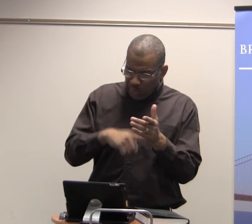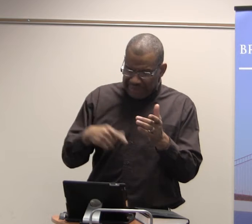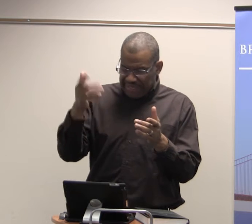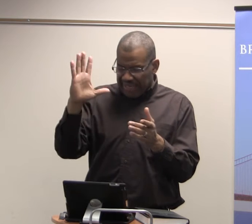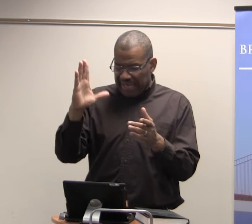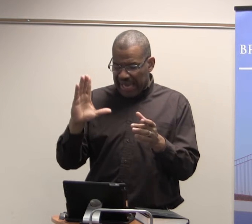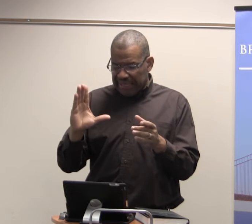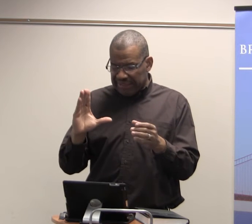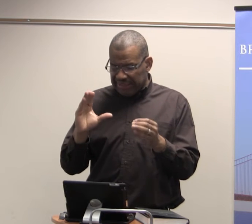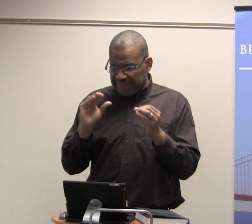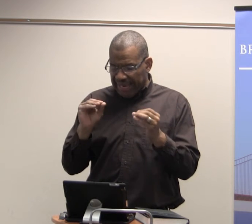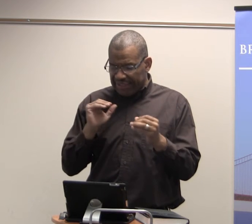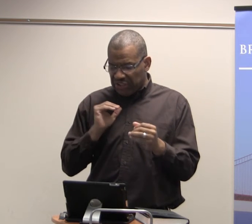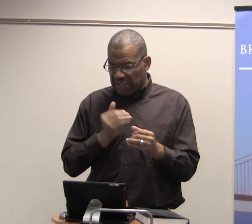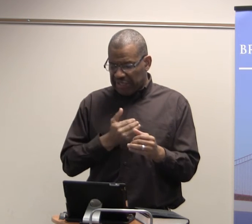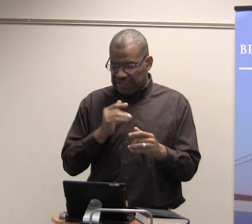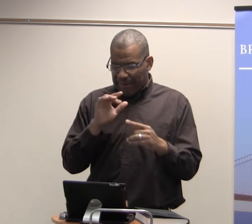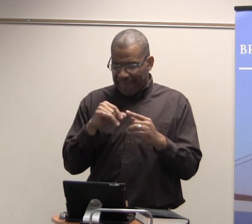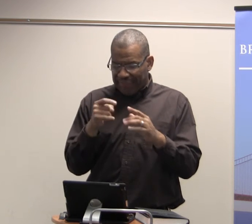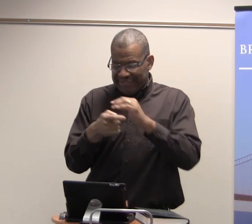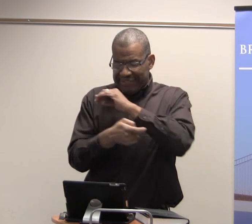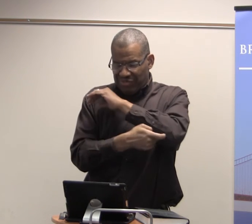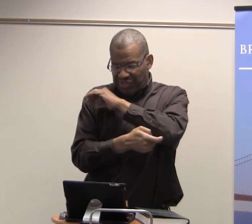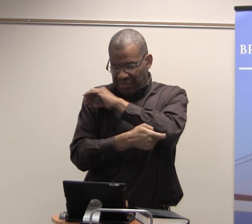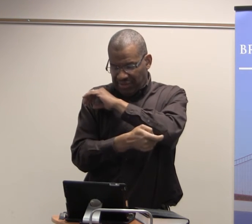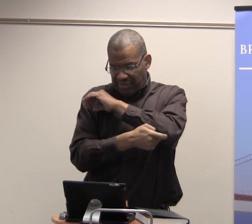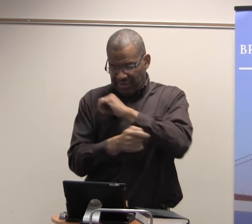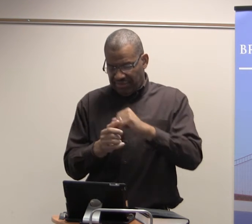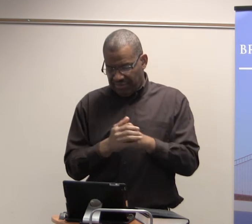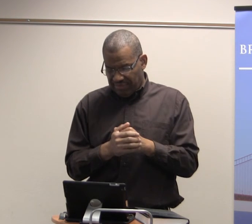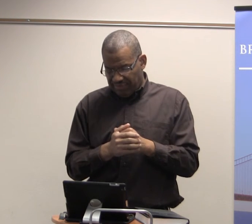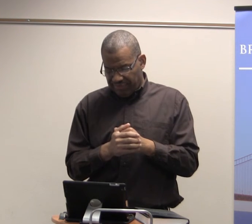what did God teach us about the tempters?